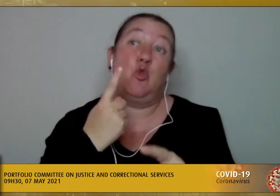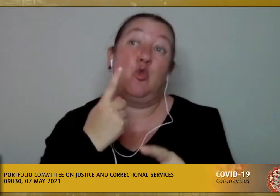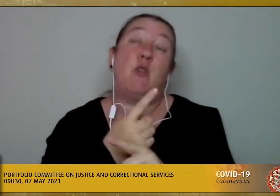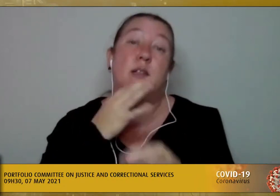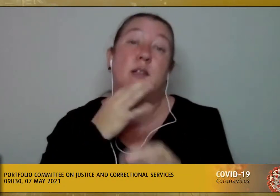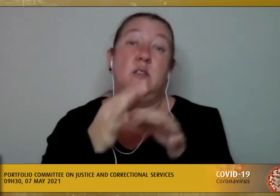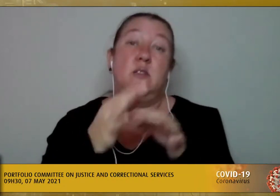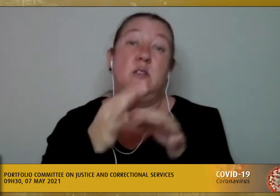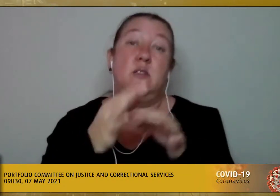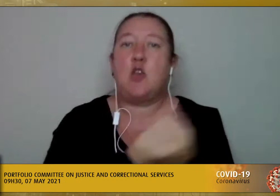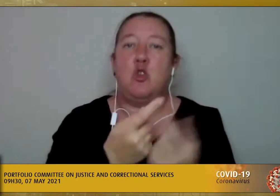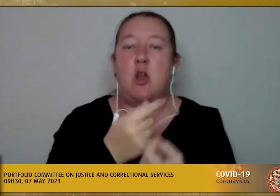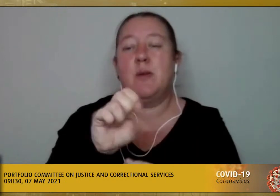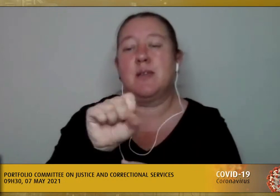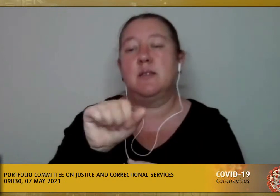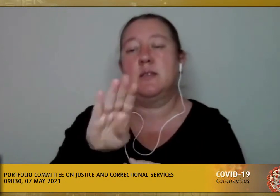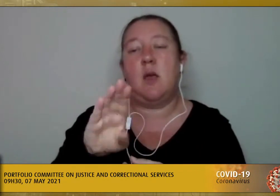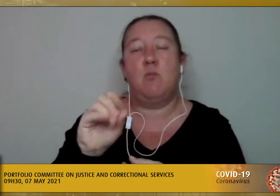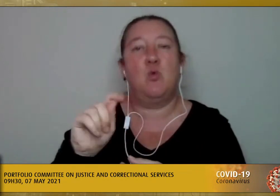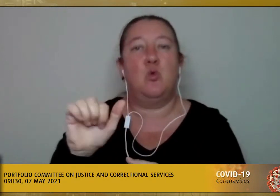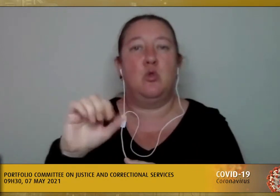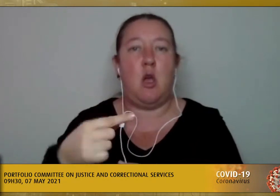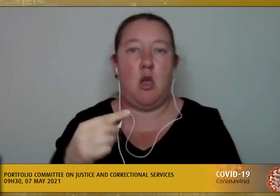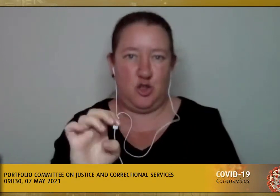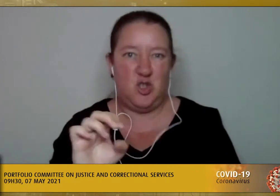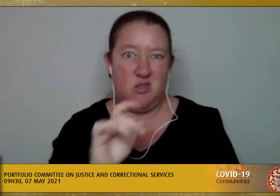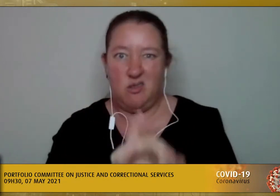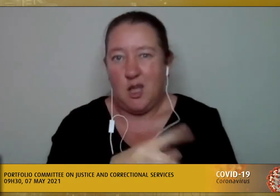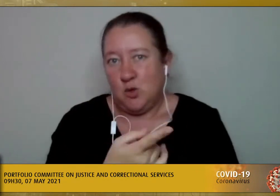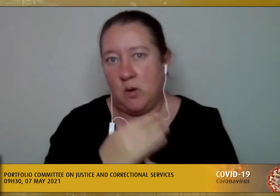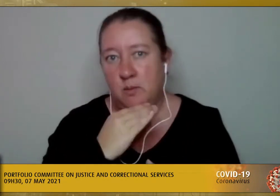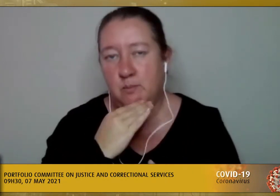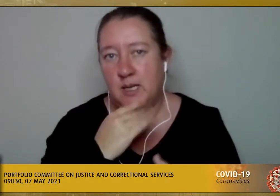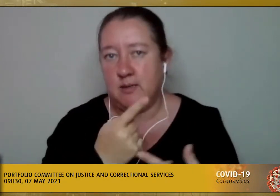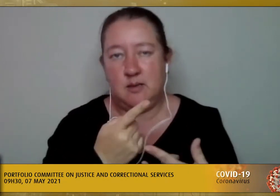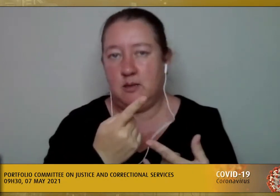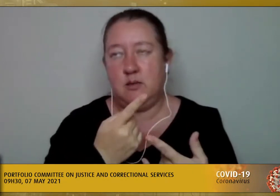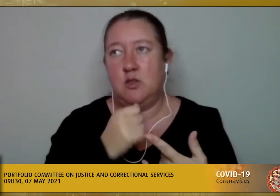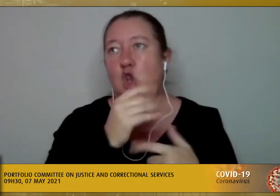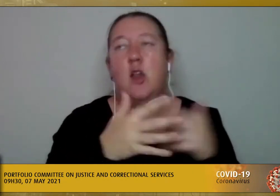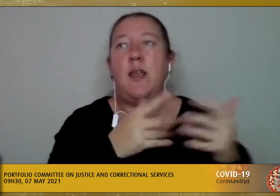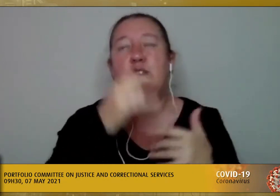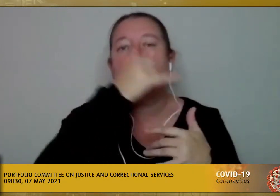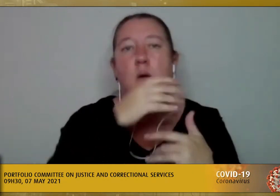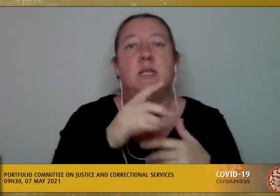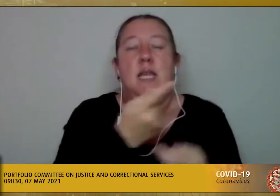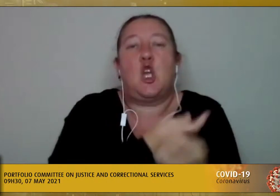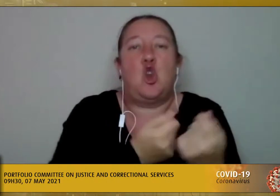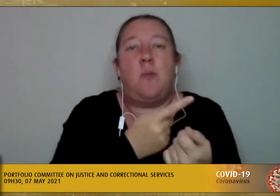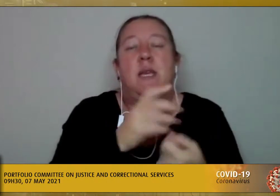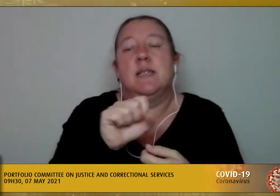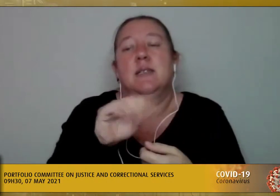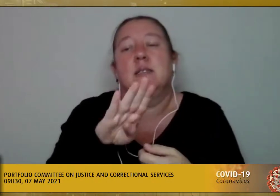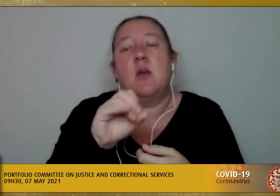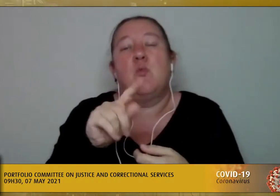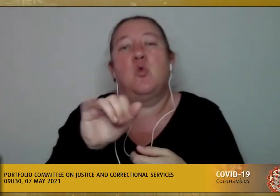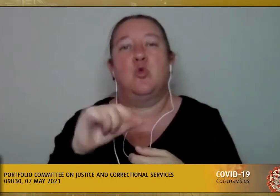economic sabotage that's what it is just goes beyond the crime it's economic sabotage and therefore